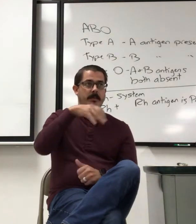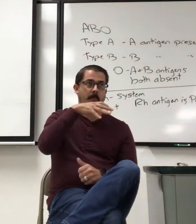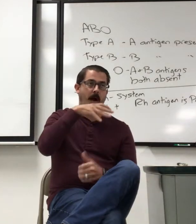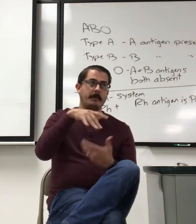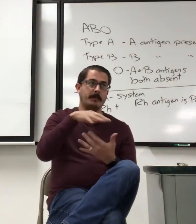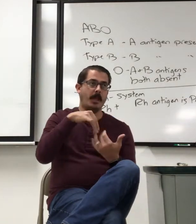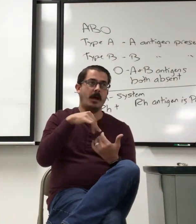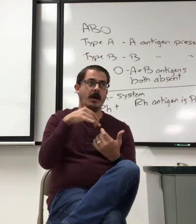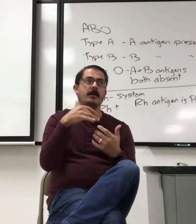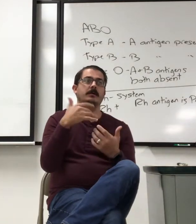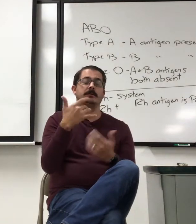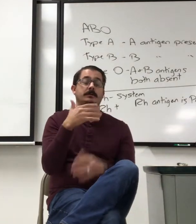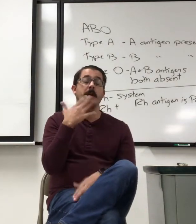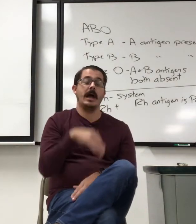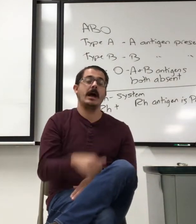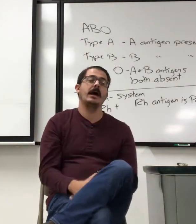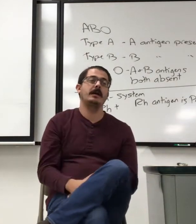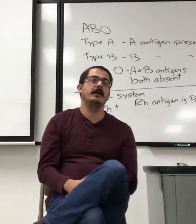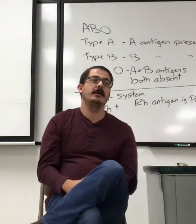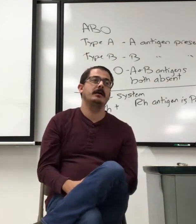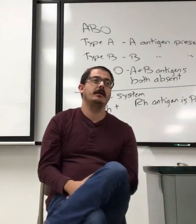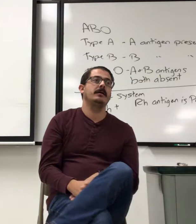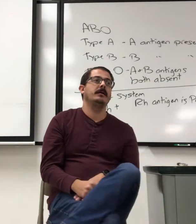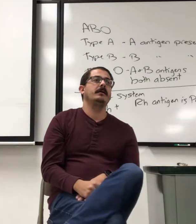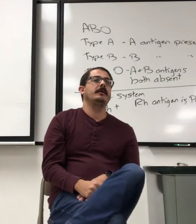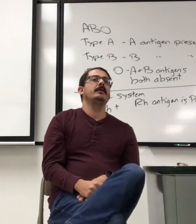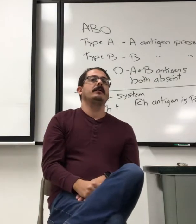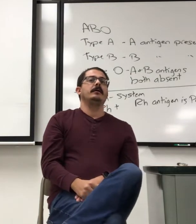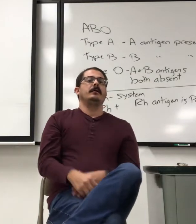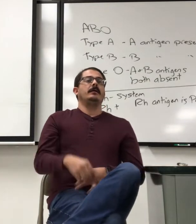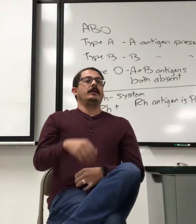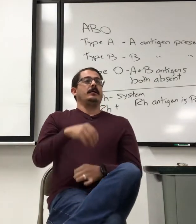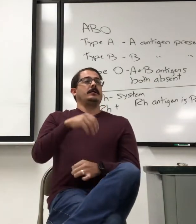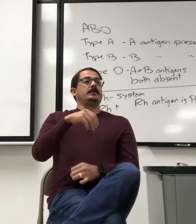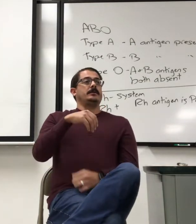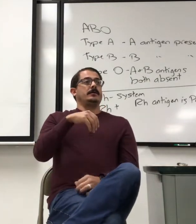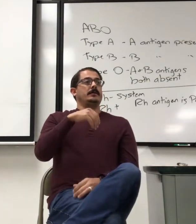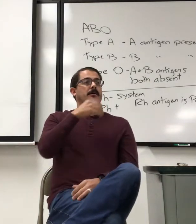So square means the RH antigen.